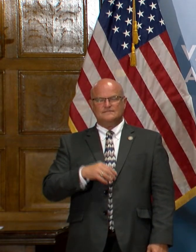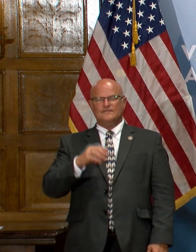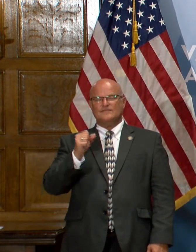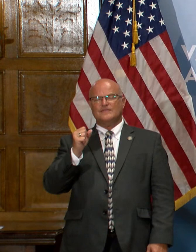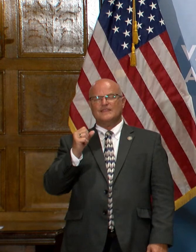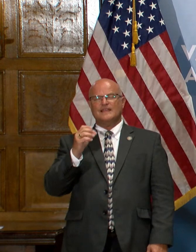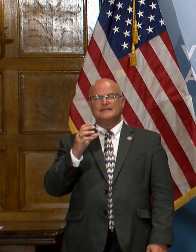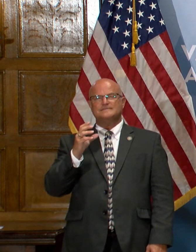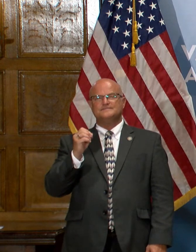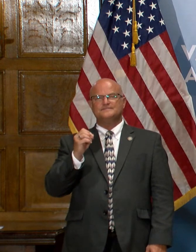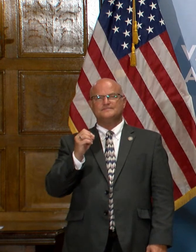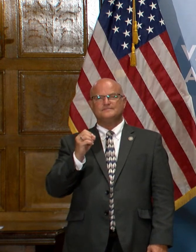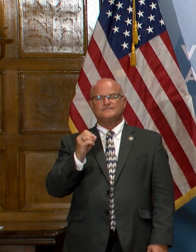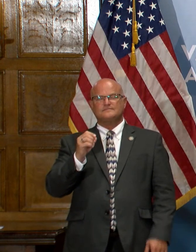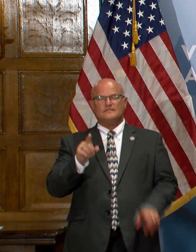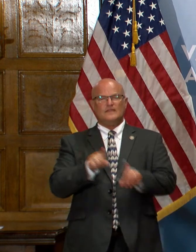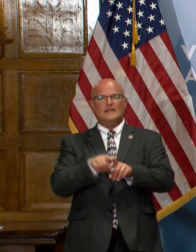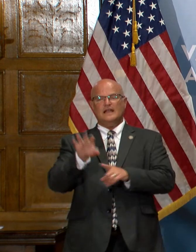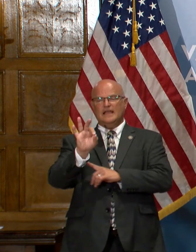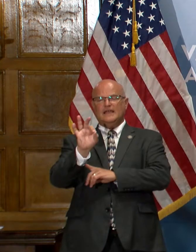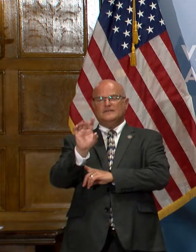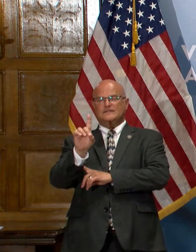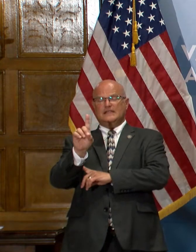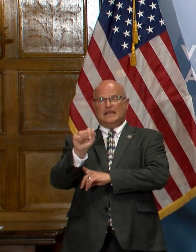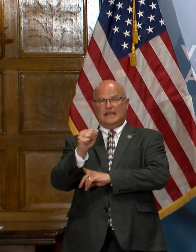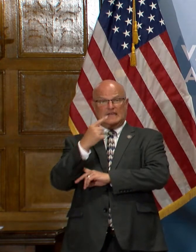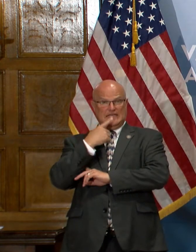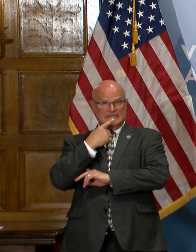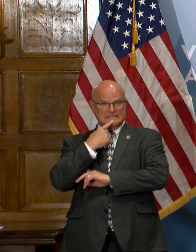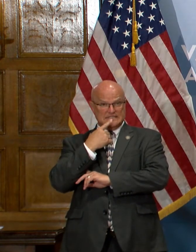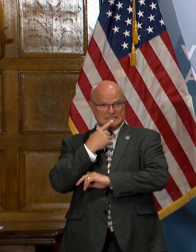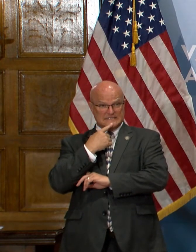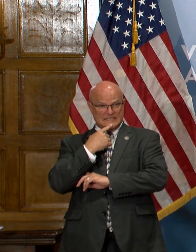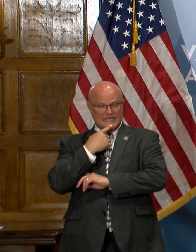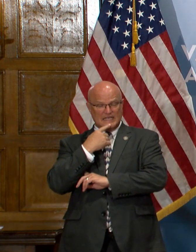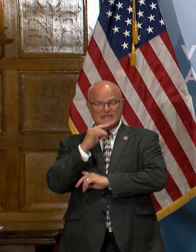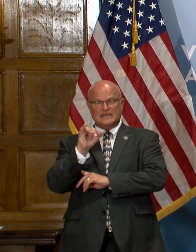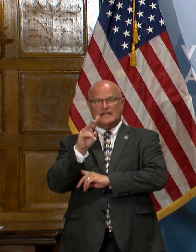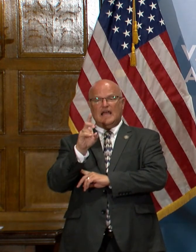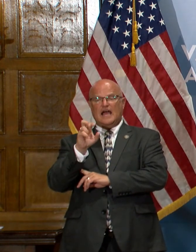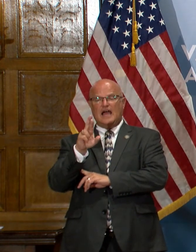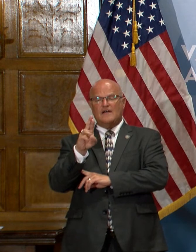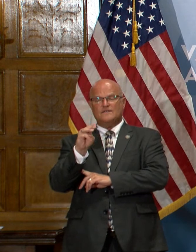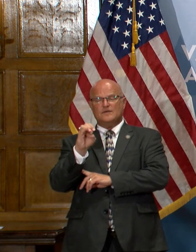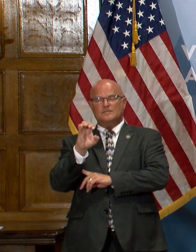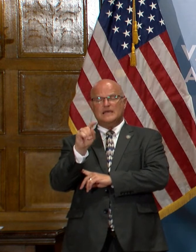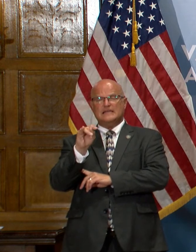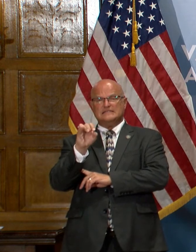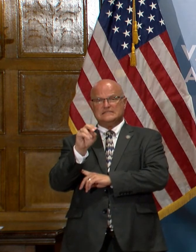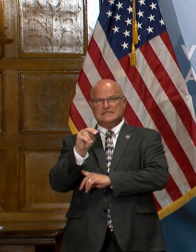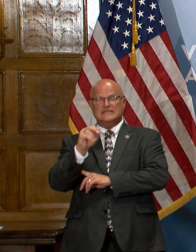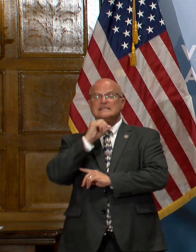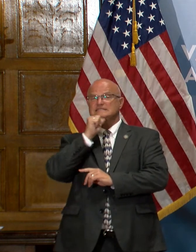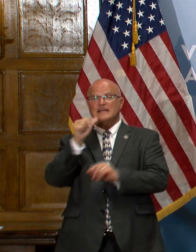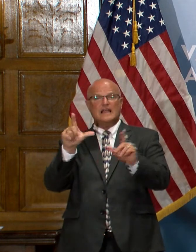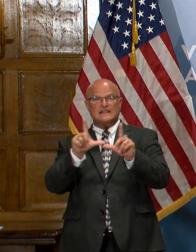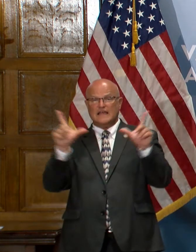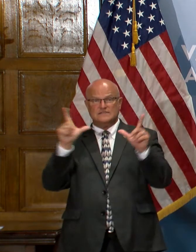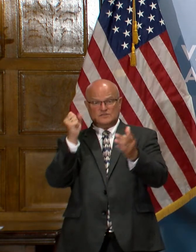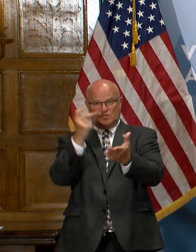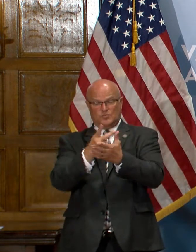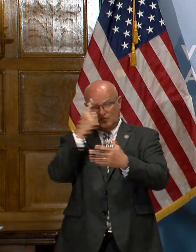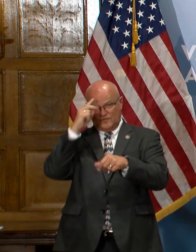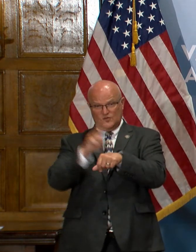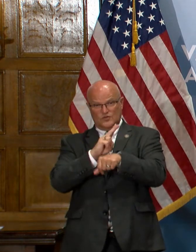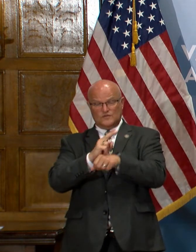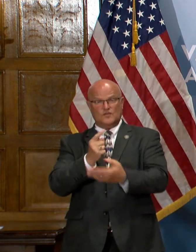So, as the FDA has stated, ivermectin is not licensed or approved for the